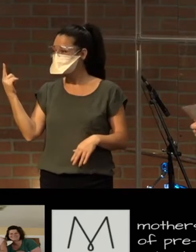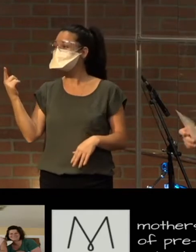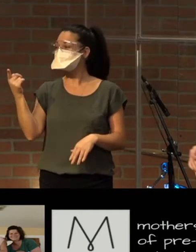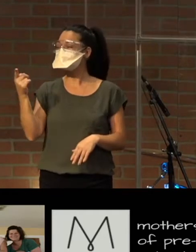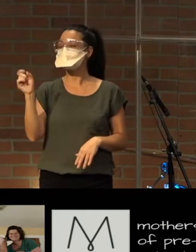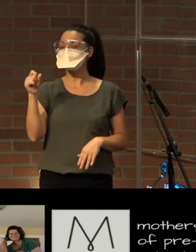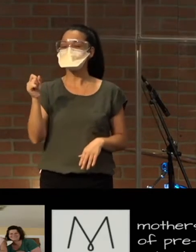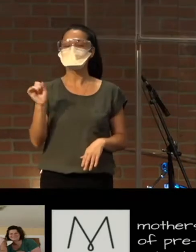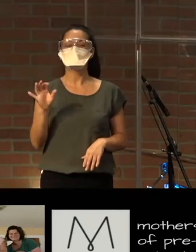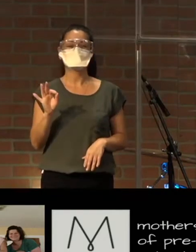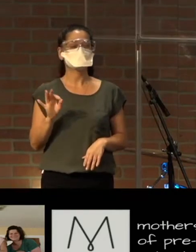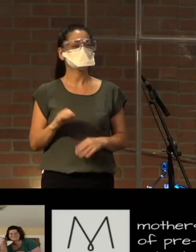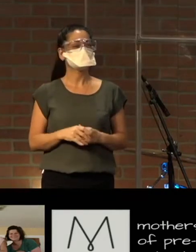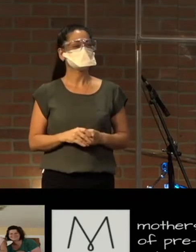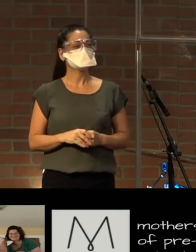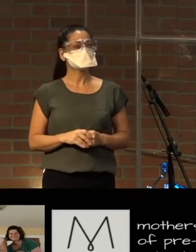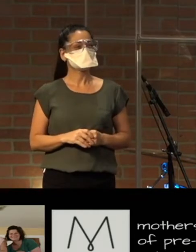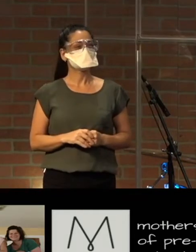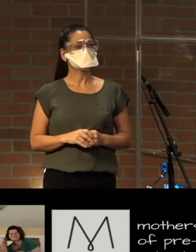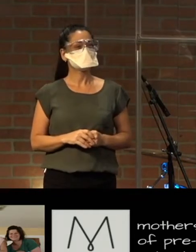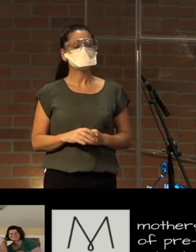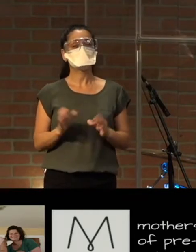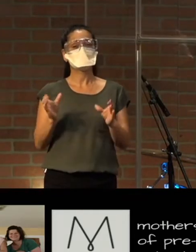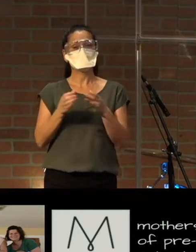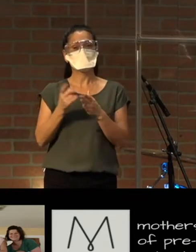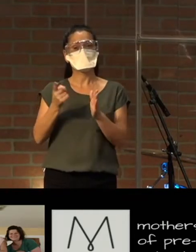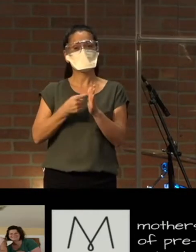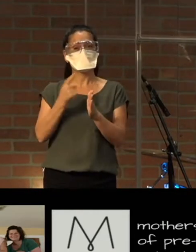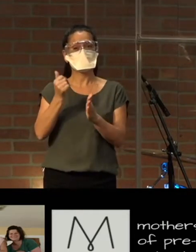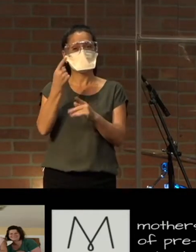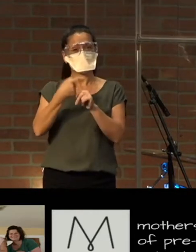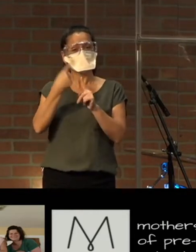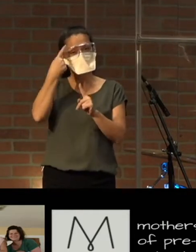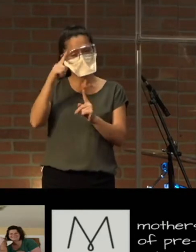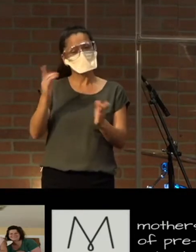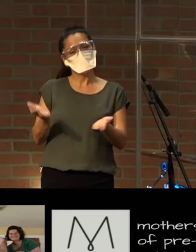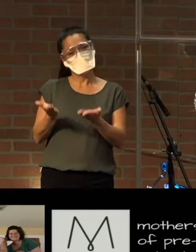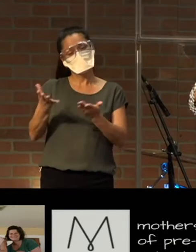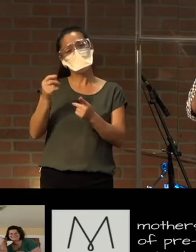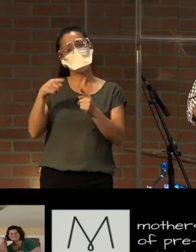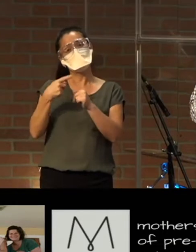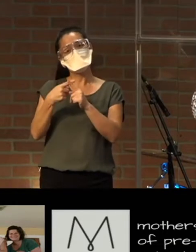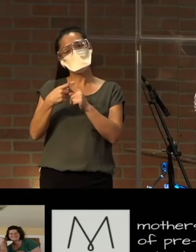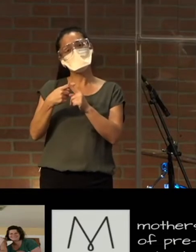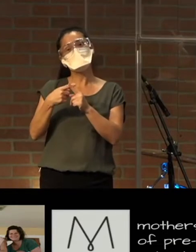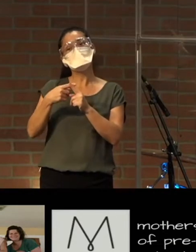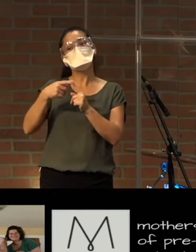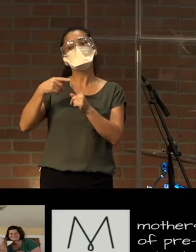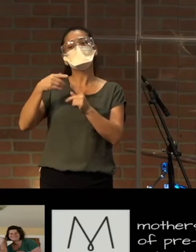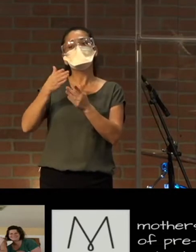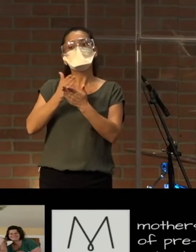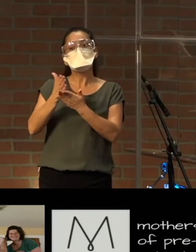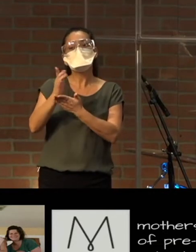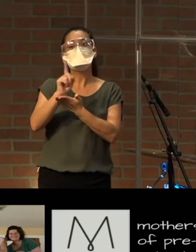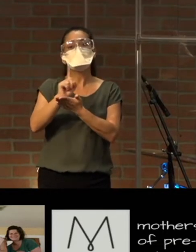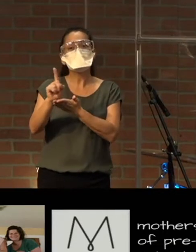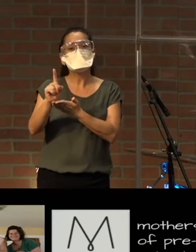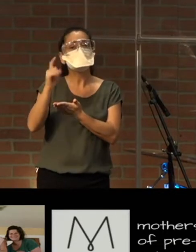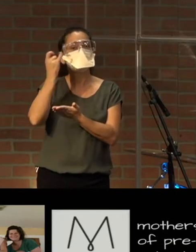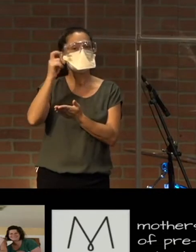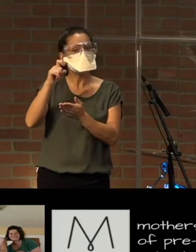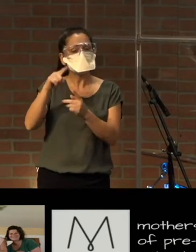go. So this group gathers once a month for encouragement, and then they meet casually throughout the week to continue to encourage